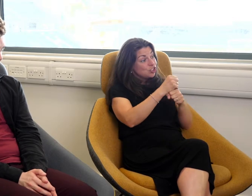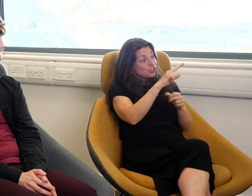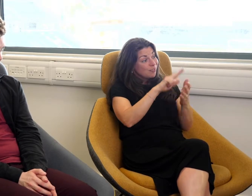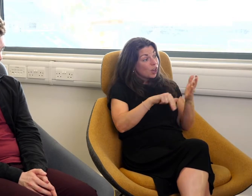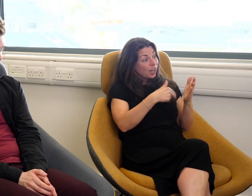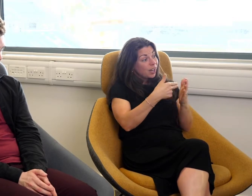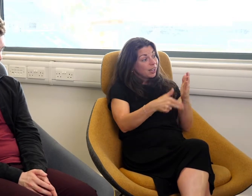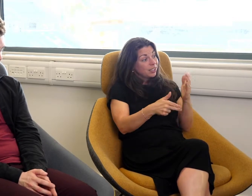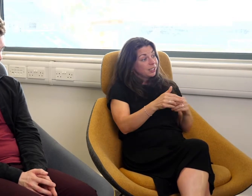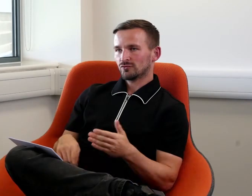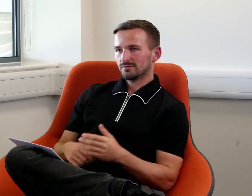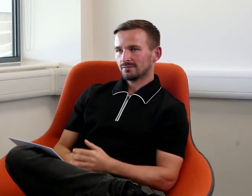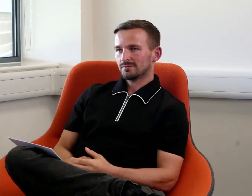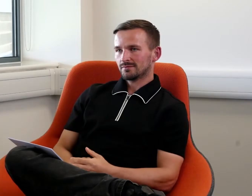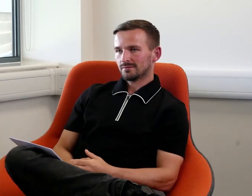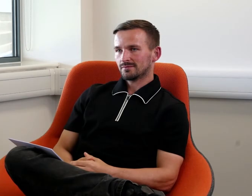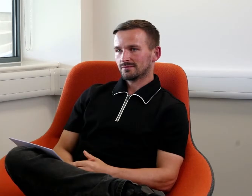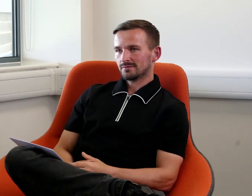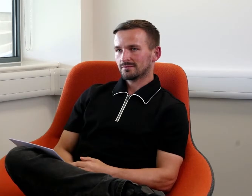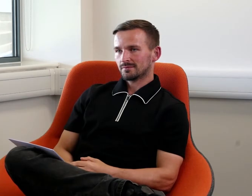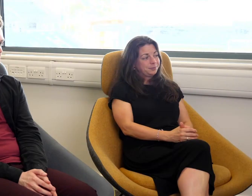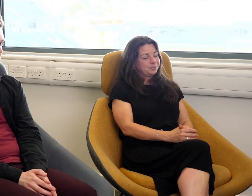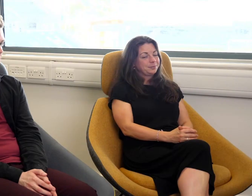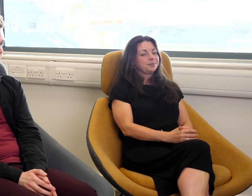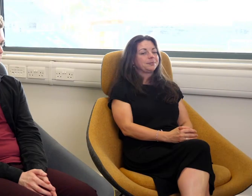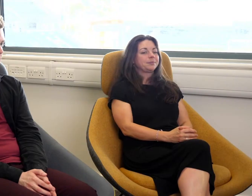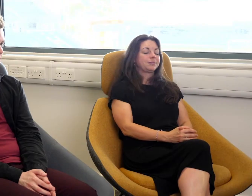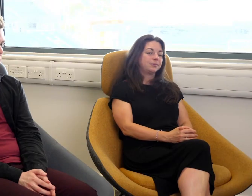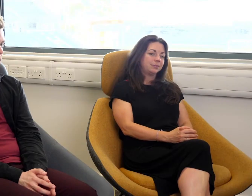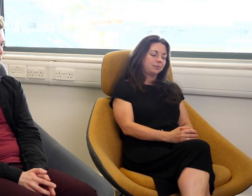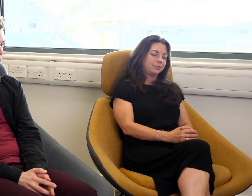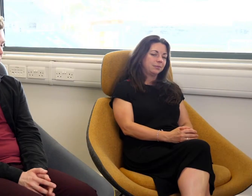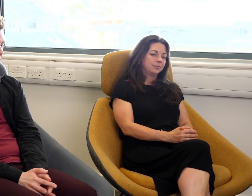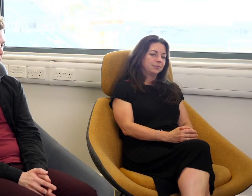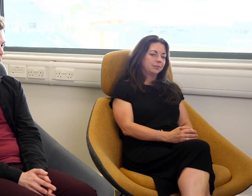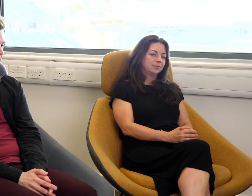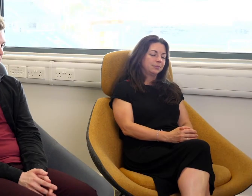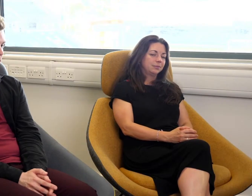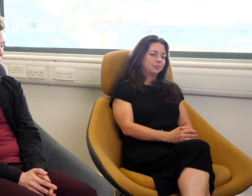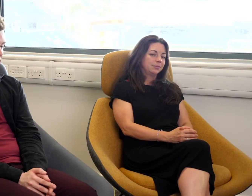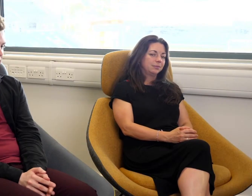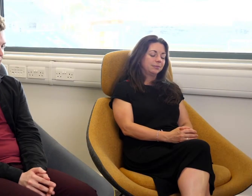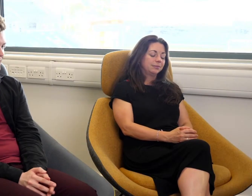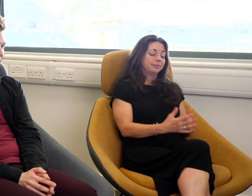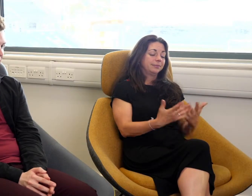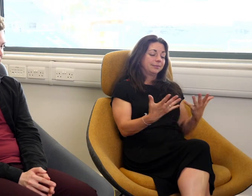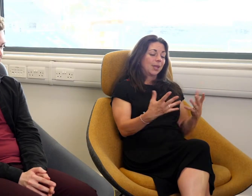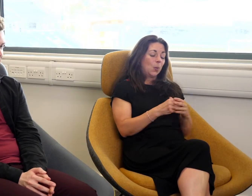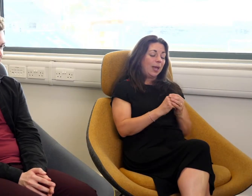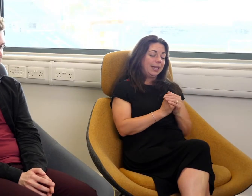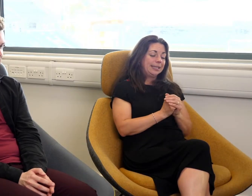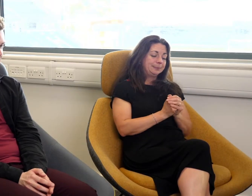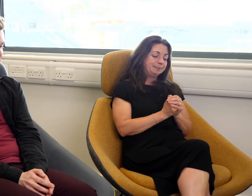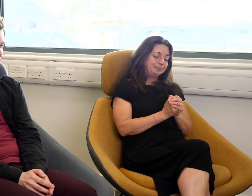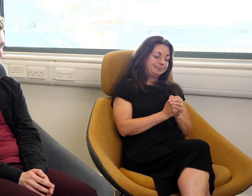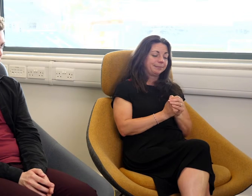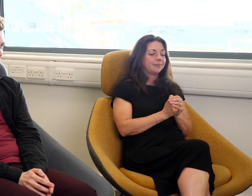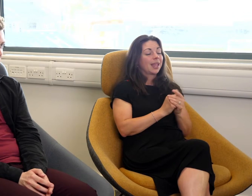happens? Sorry, the general election. Well, I think, as I say, there's been a lot of